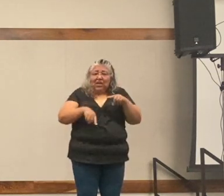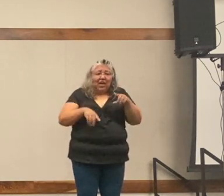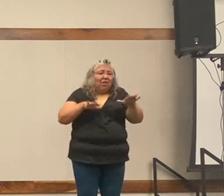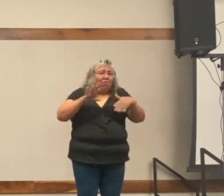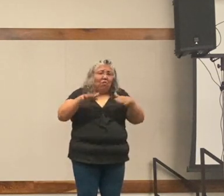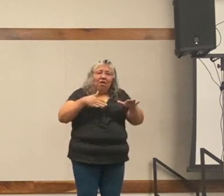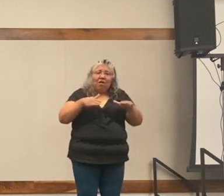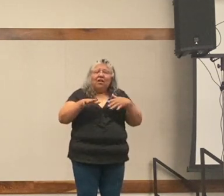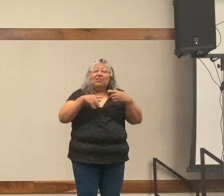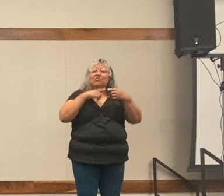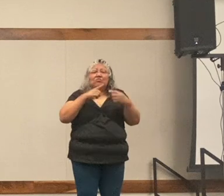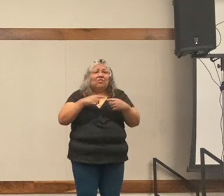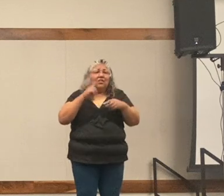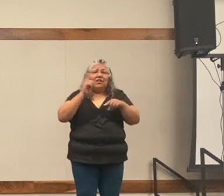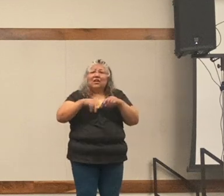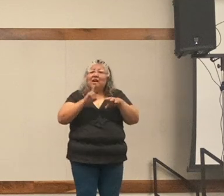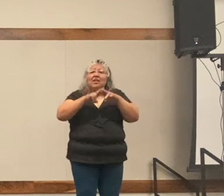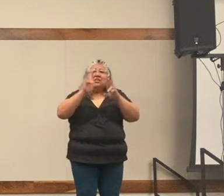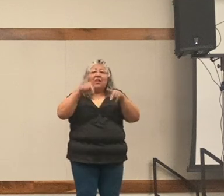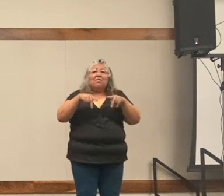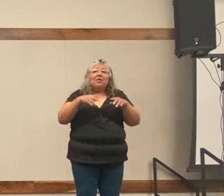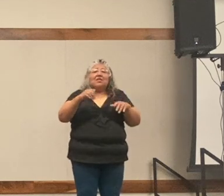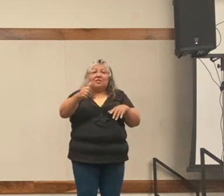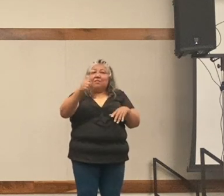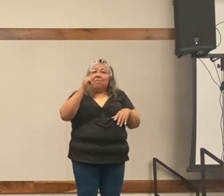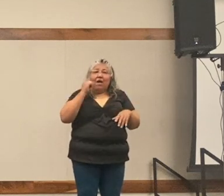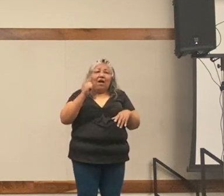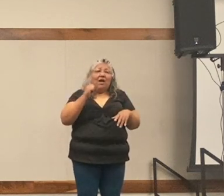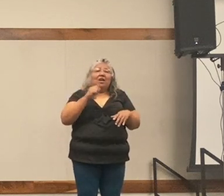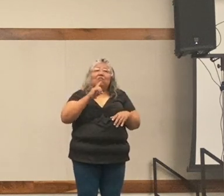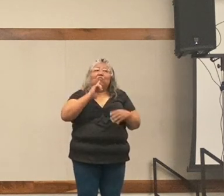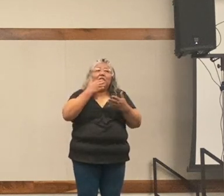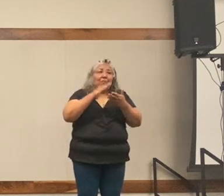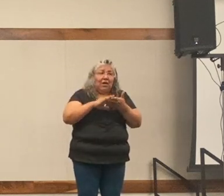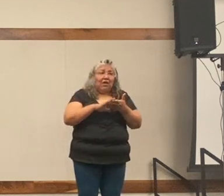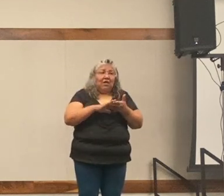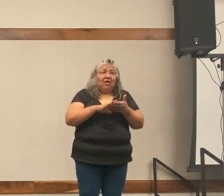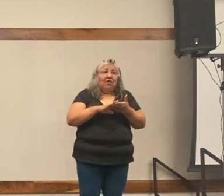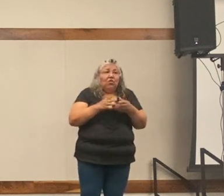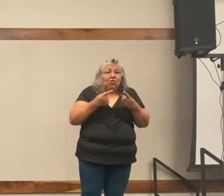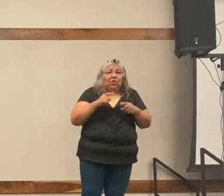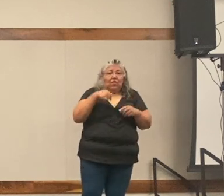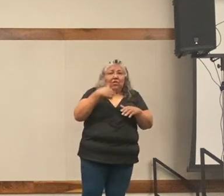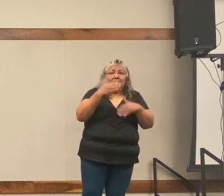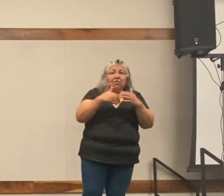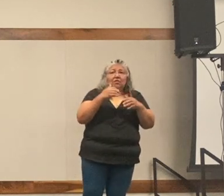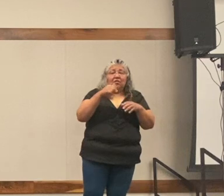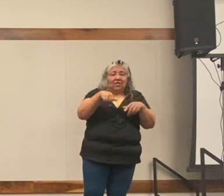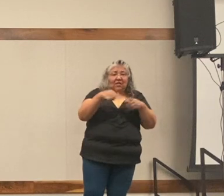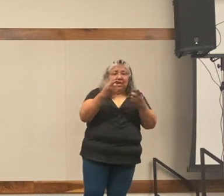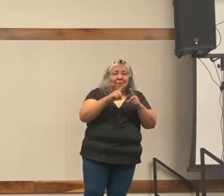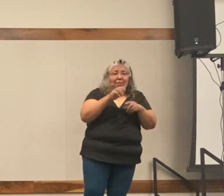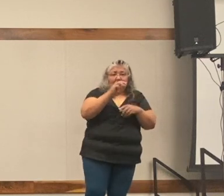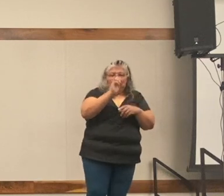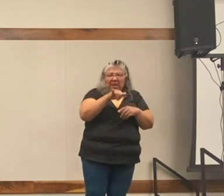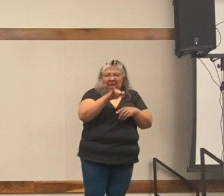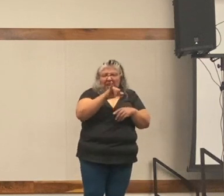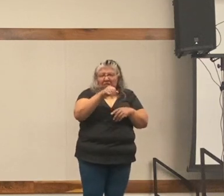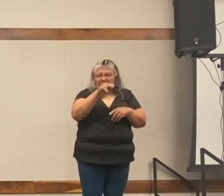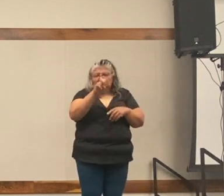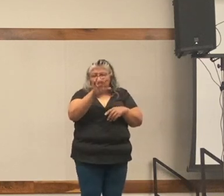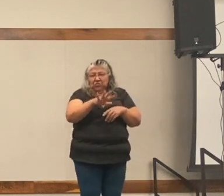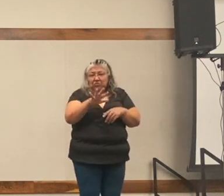He can't walk. He's struggling. Can't even stand up. Like his back is bad, right? During this process, so this happened like in May or June.